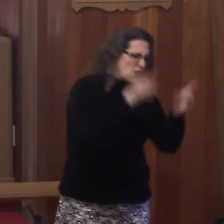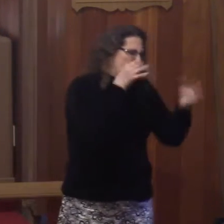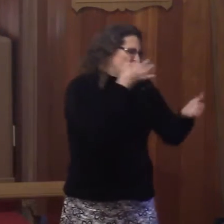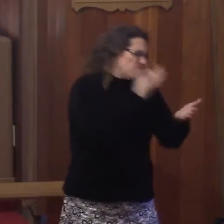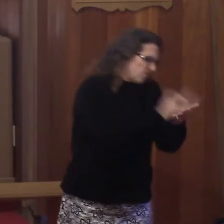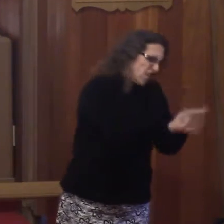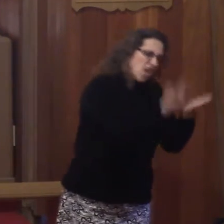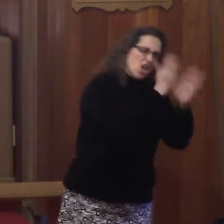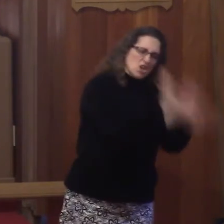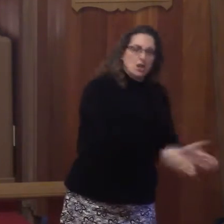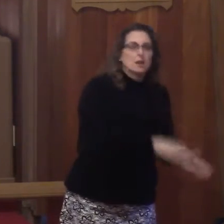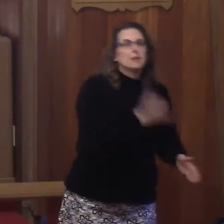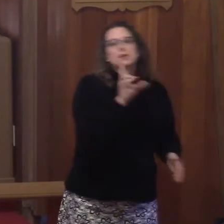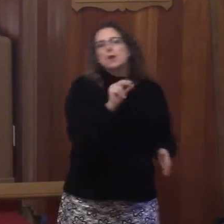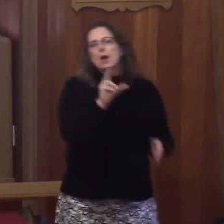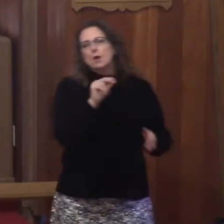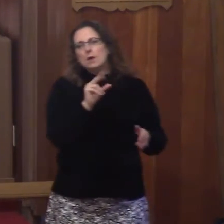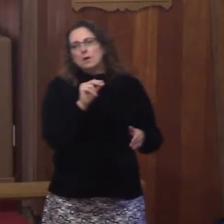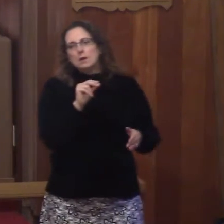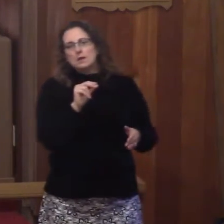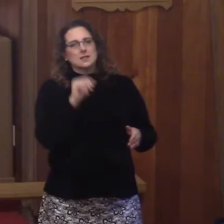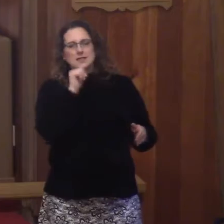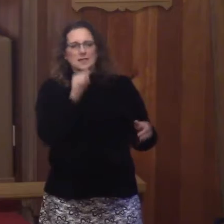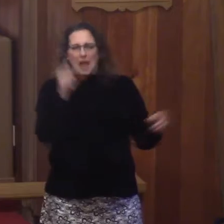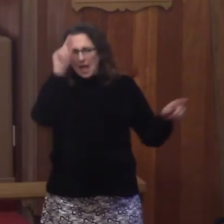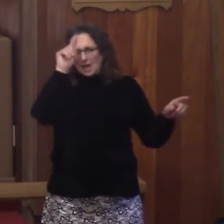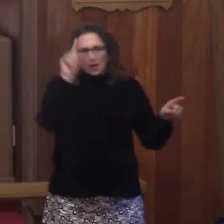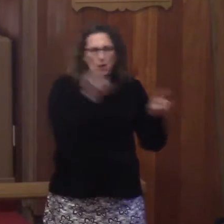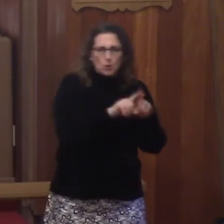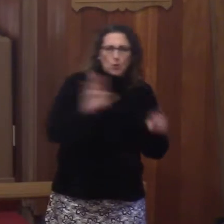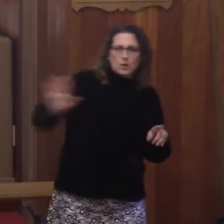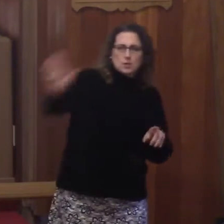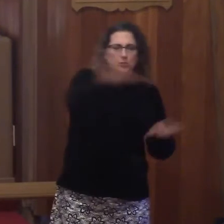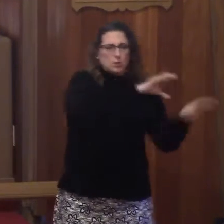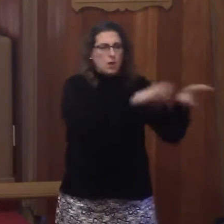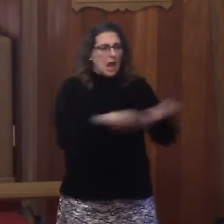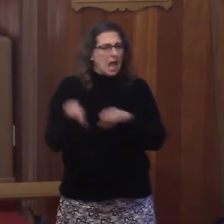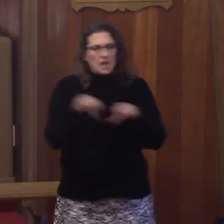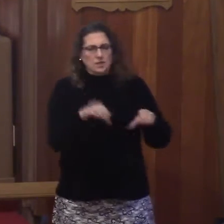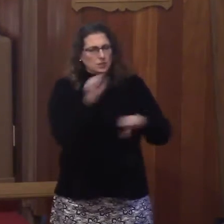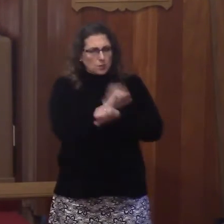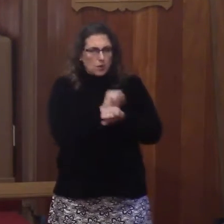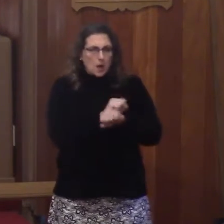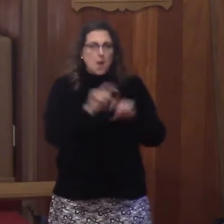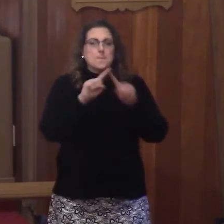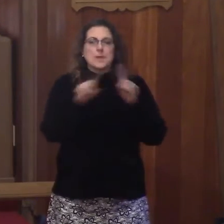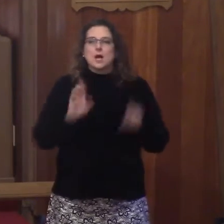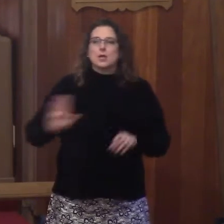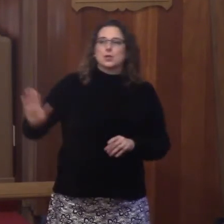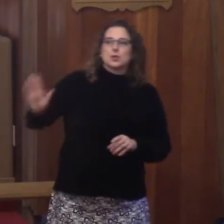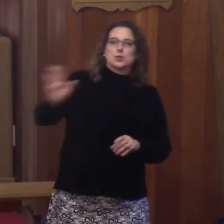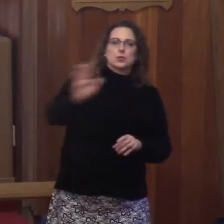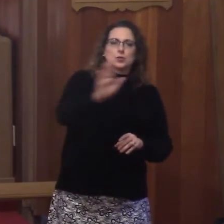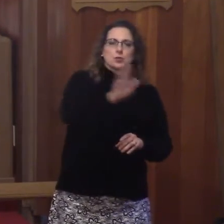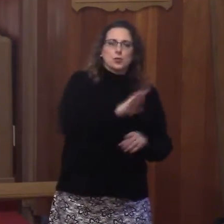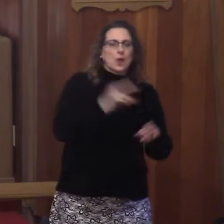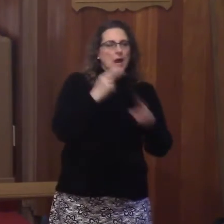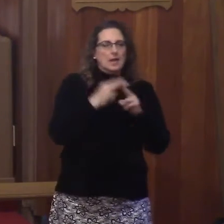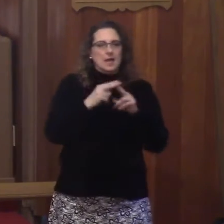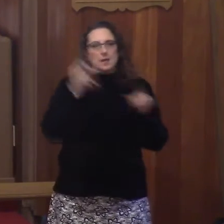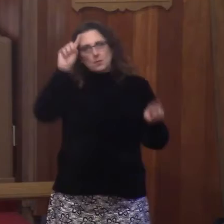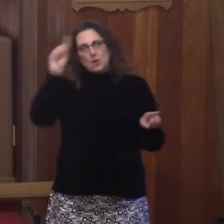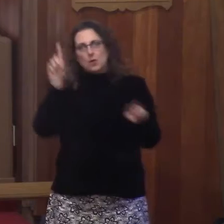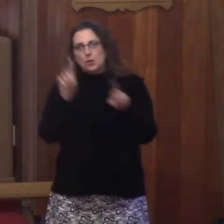failed to know. You aren't named according to your actions and your work, but rather you are according to